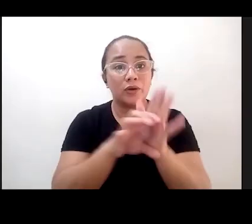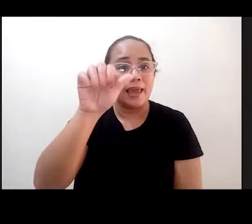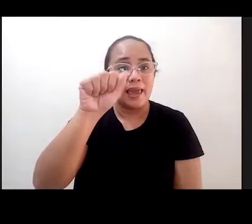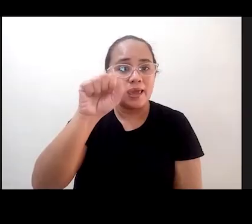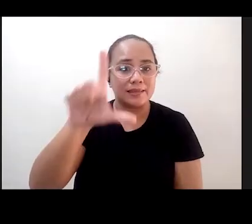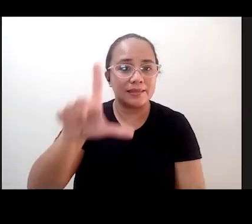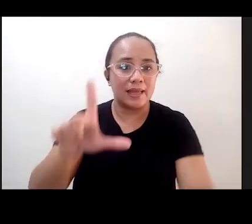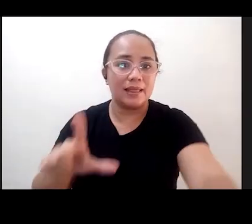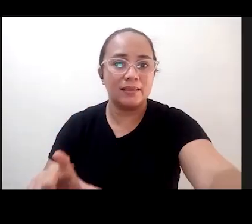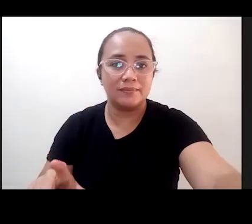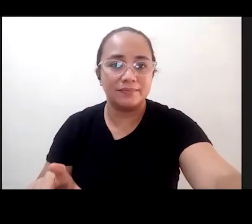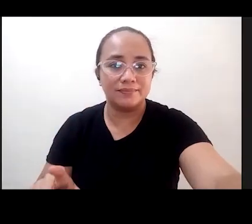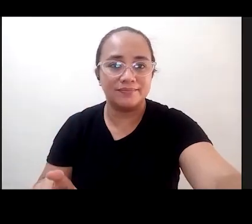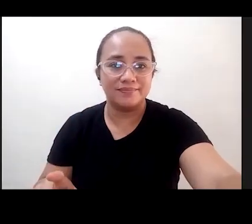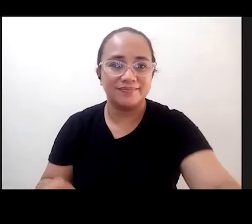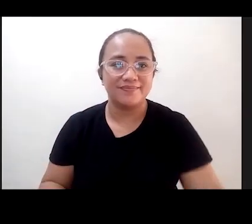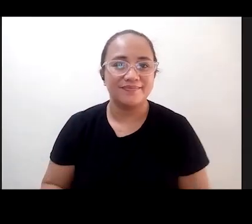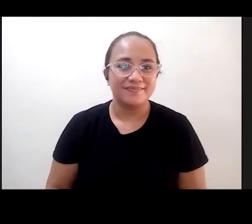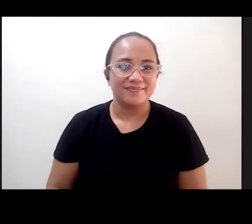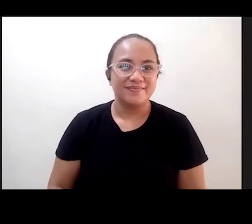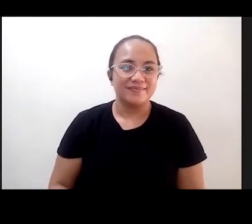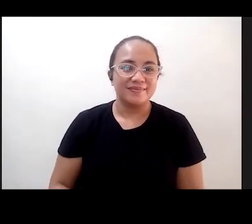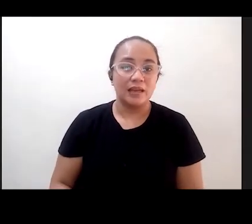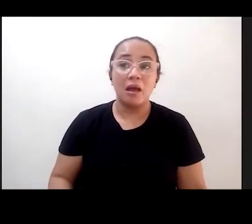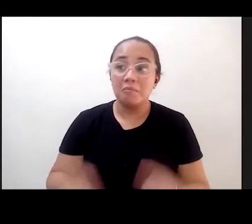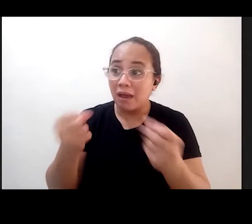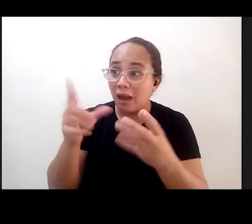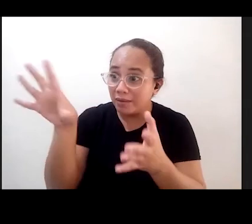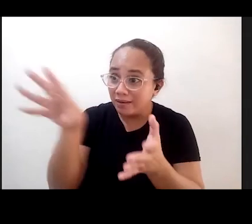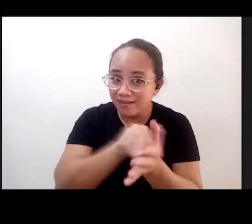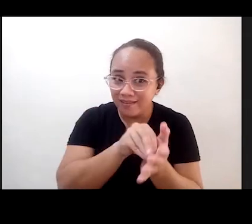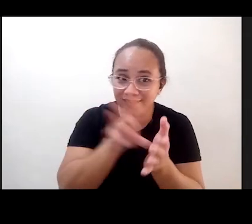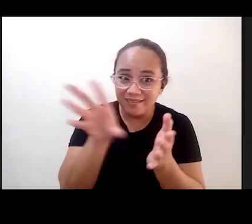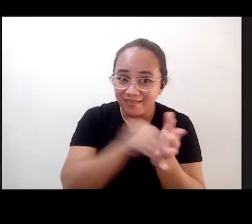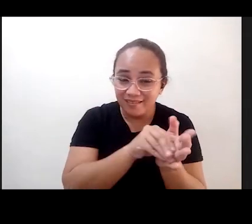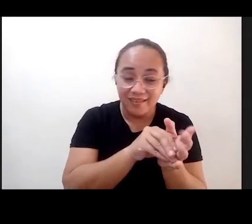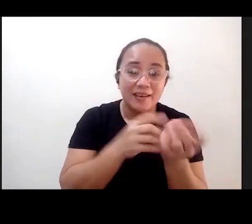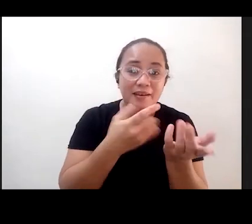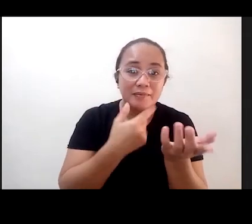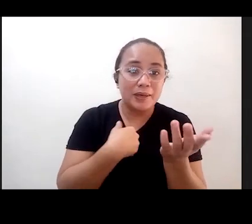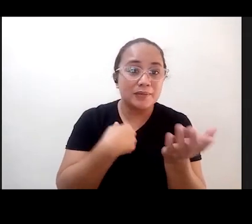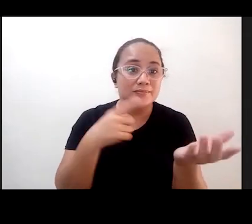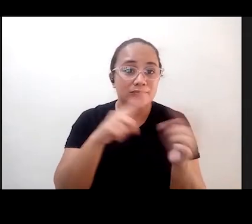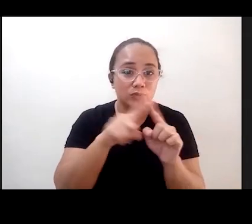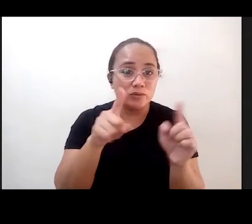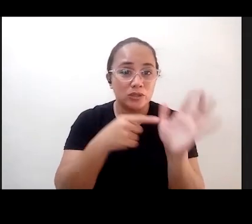from, not all. So you can make a comparison.